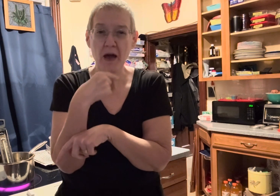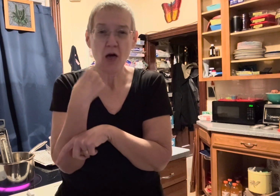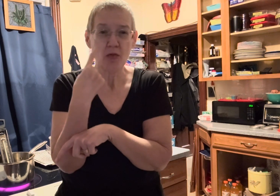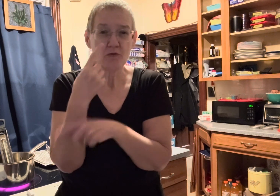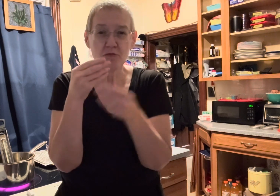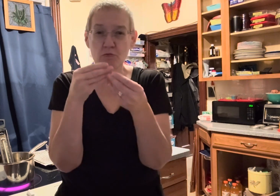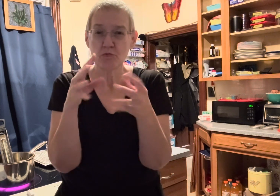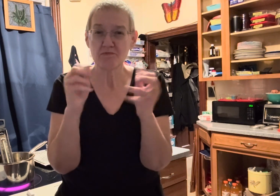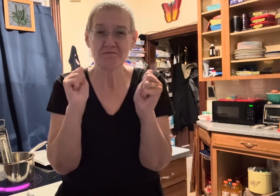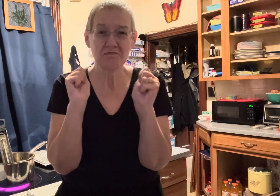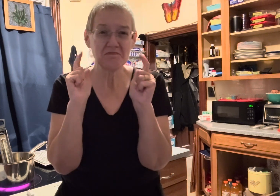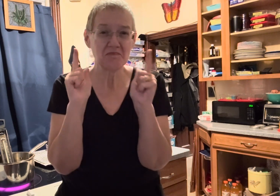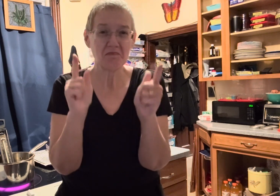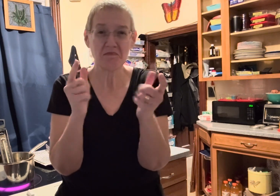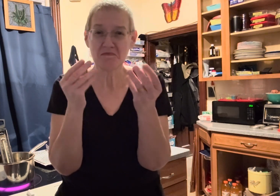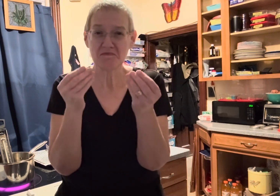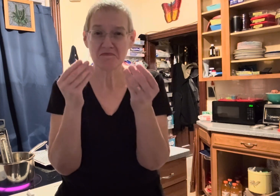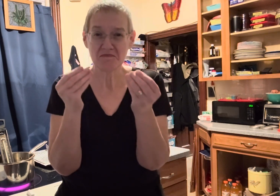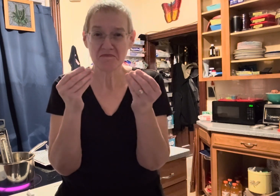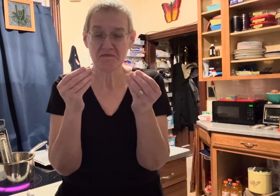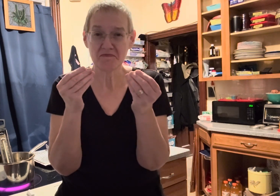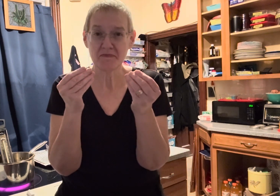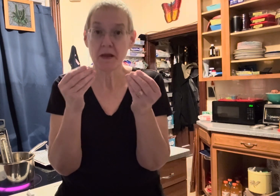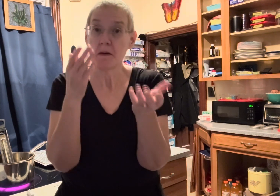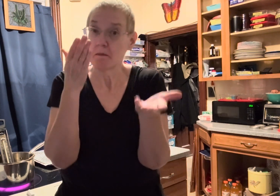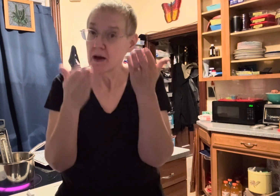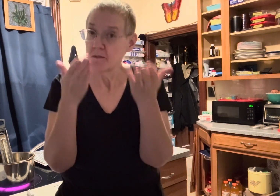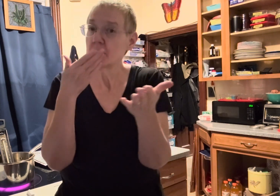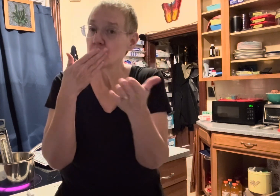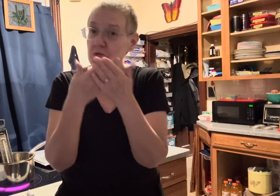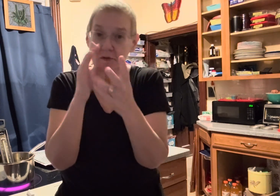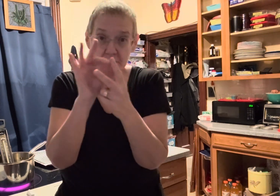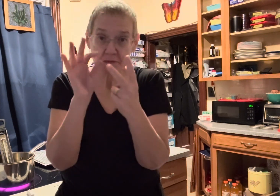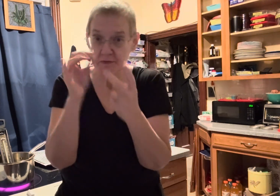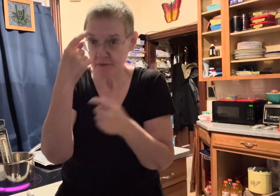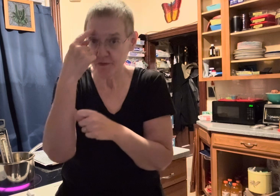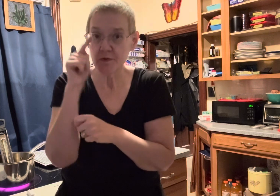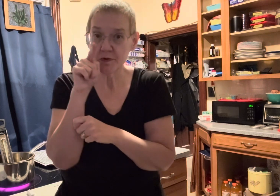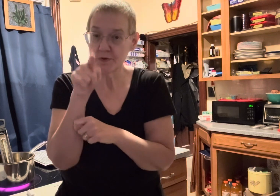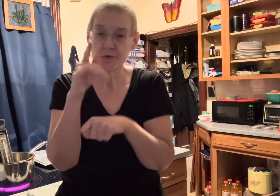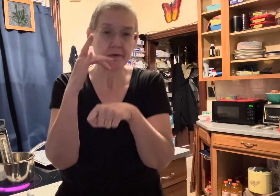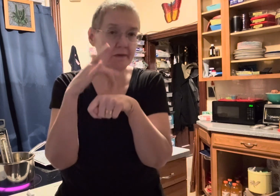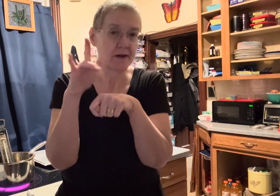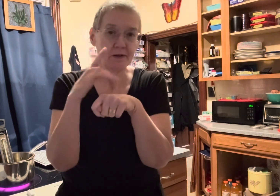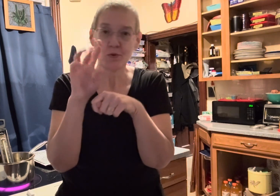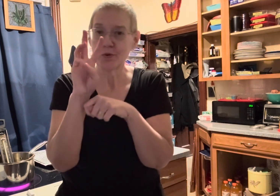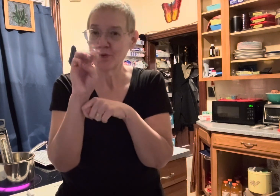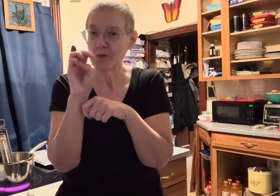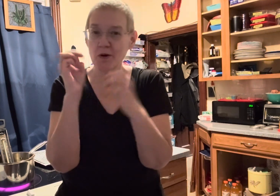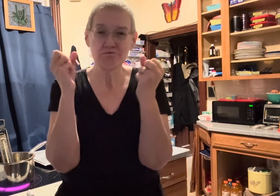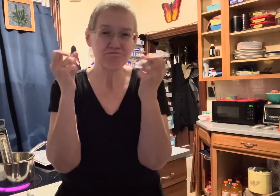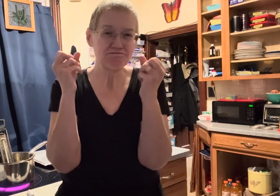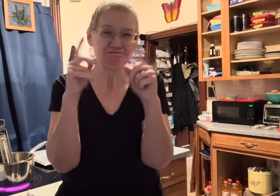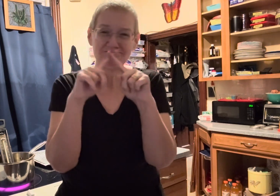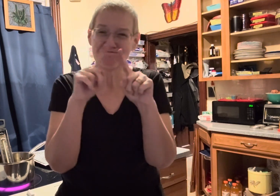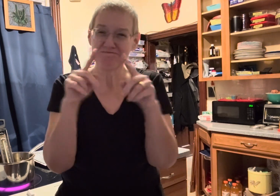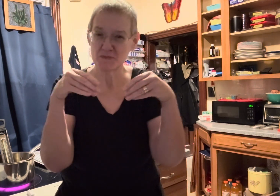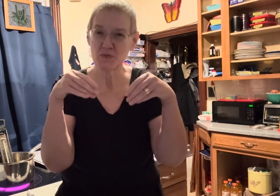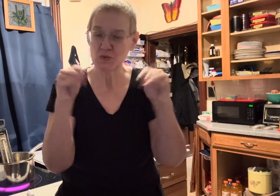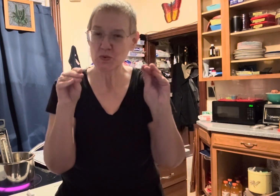They can really just suck all the moisture out of your mouth. But those might be good options for you. They're available at many stores